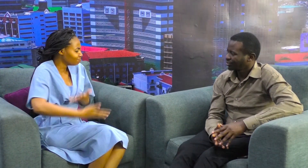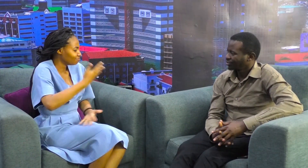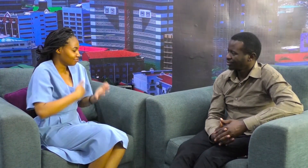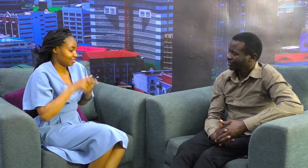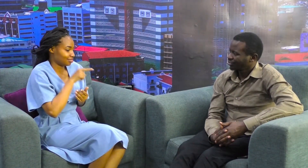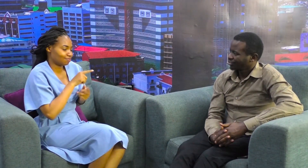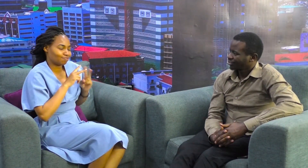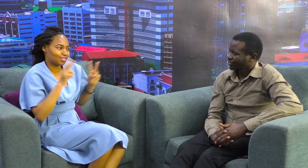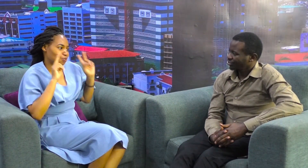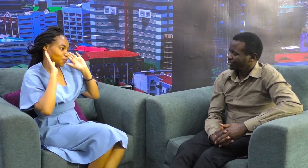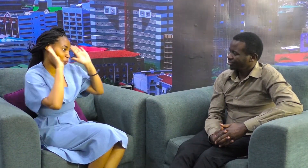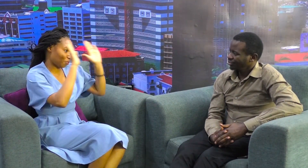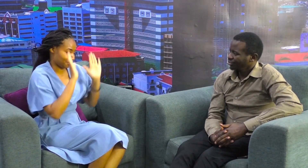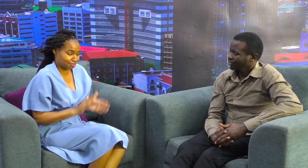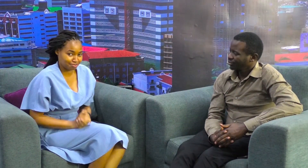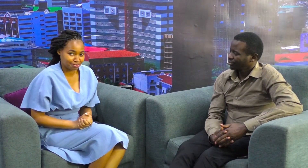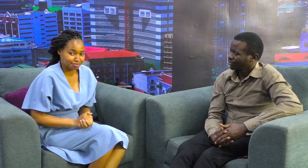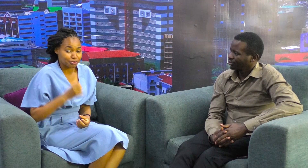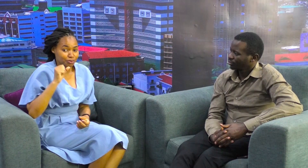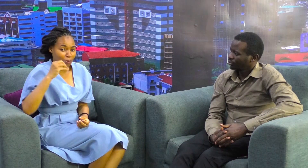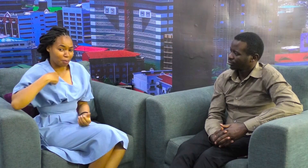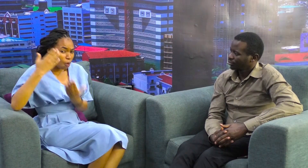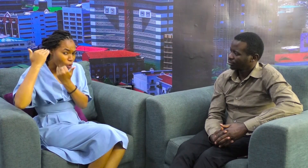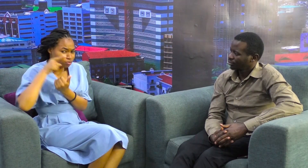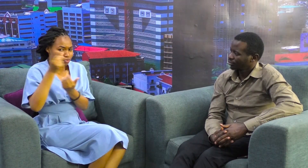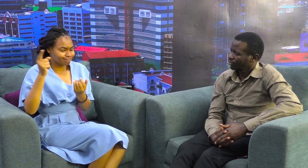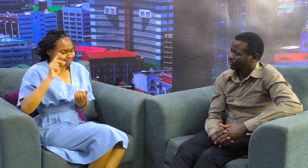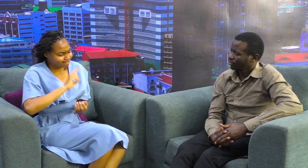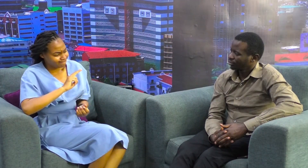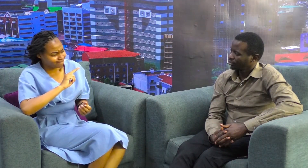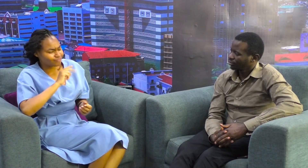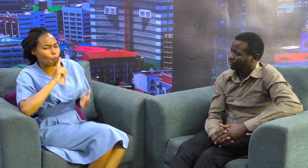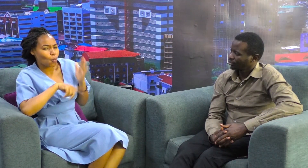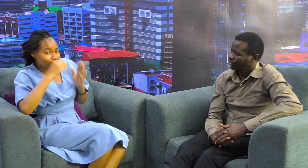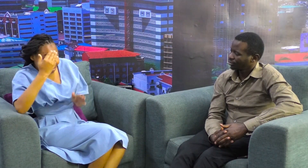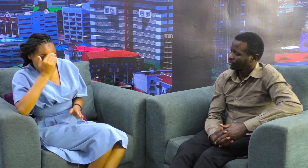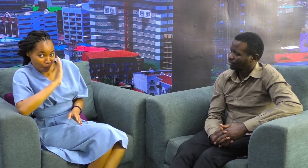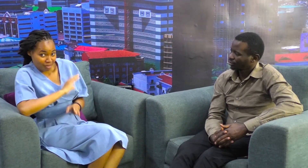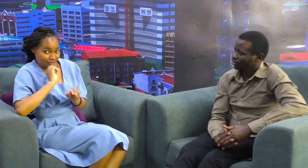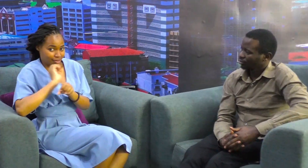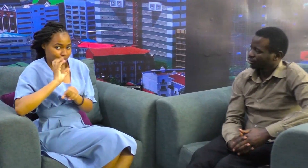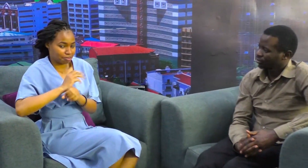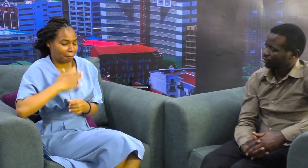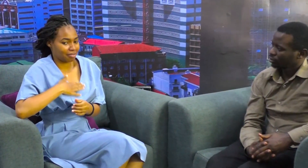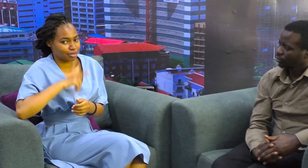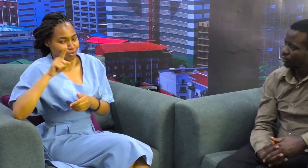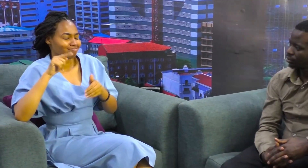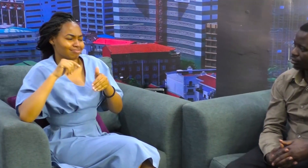true. We've really engaged well with you. So I hope that you've learned what you've been